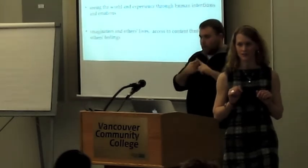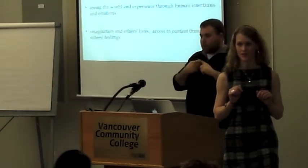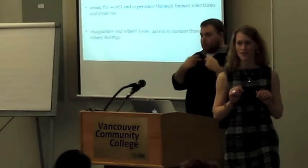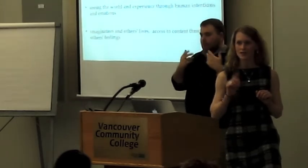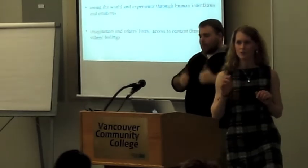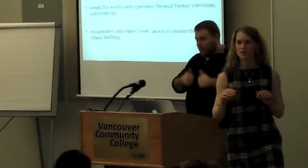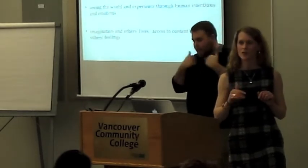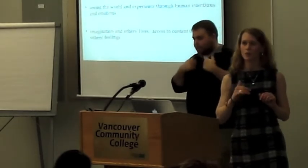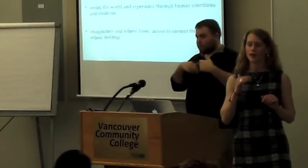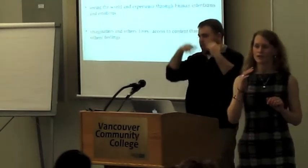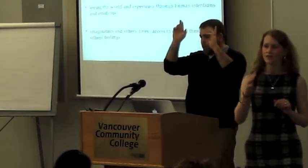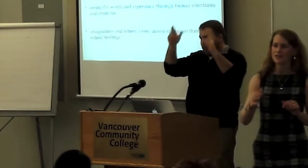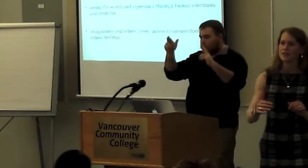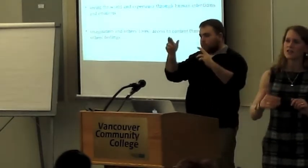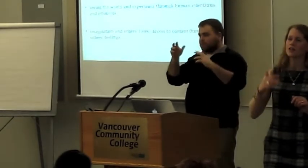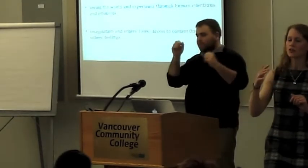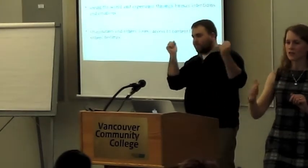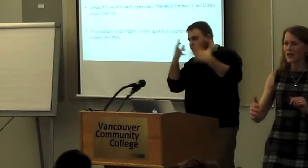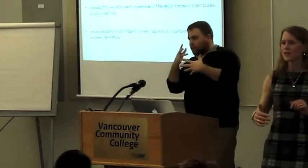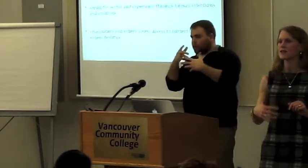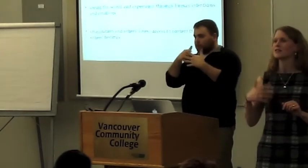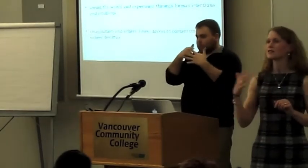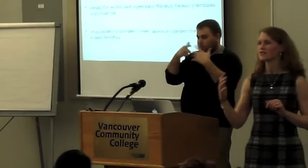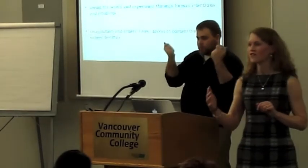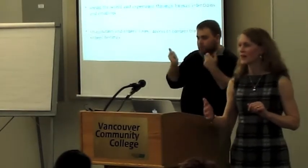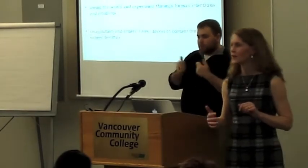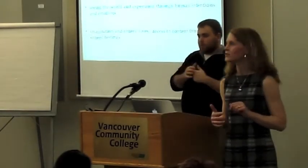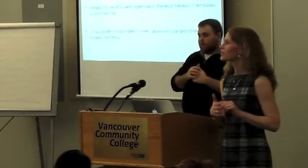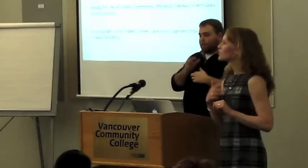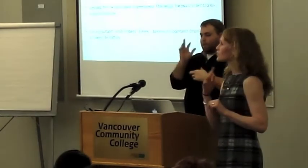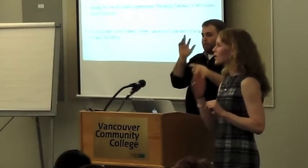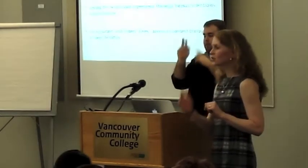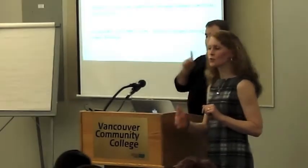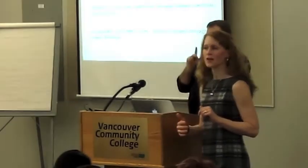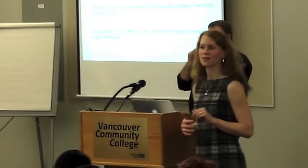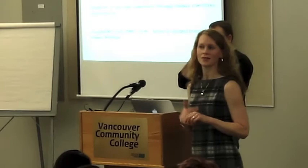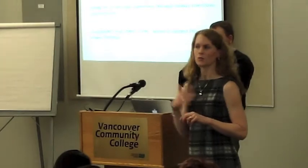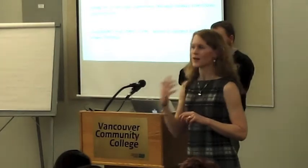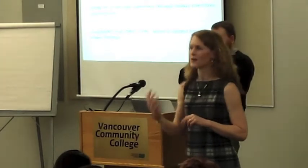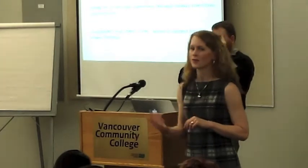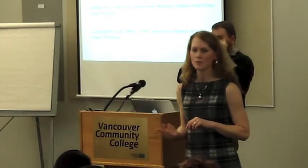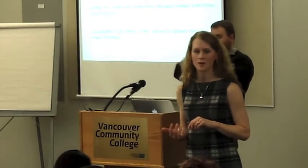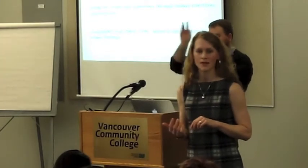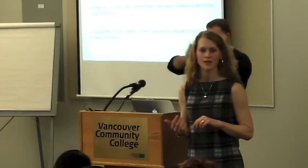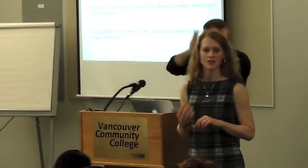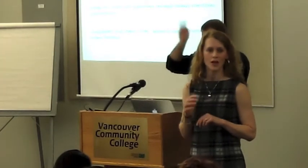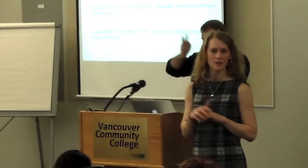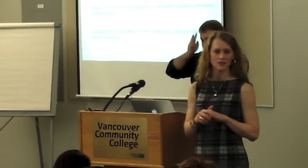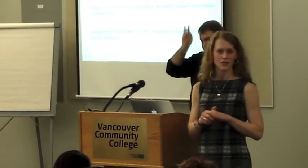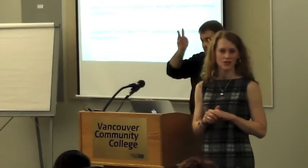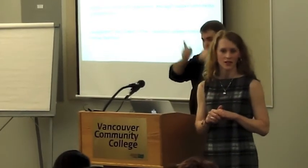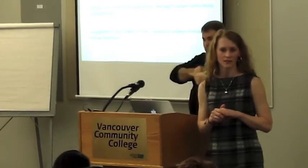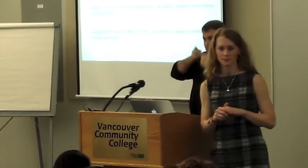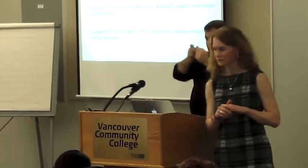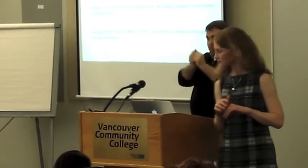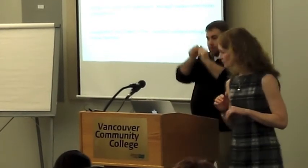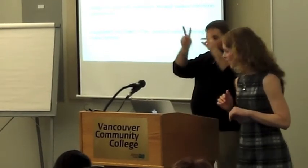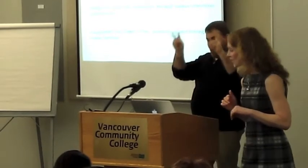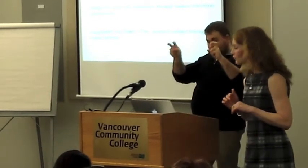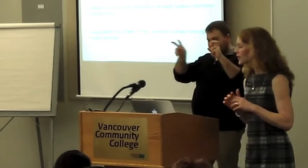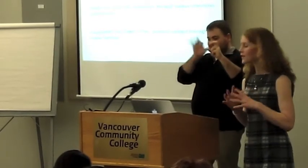teaching. Someone somewhere invented, created, developed, struggled with, whatever it may be, the topics you're